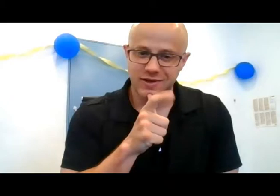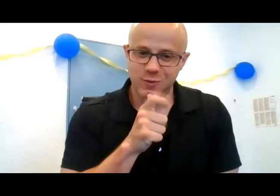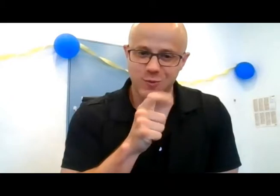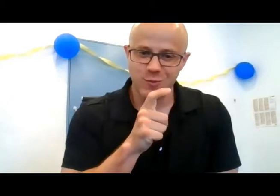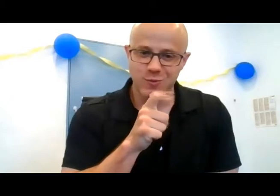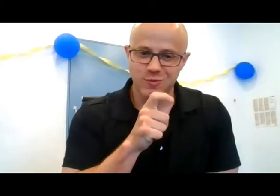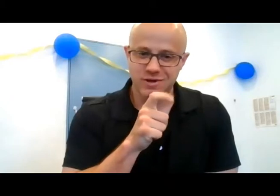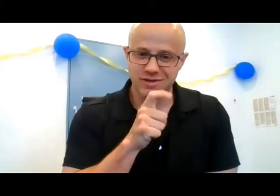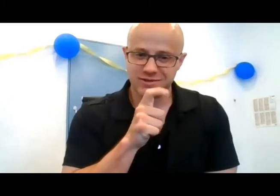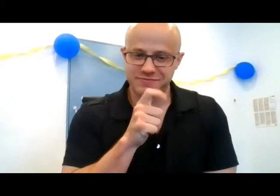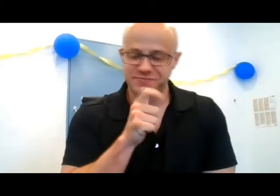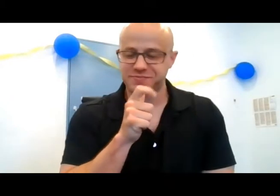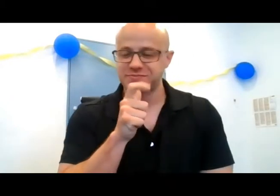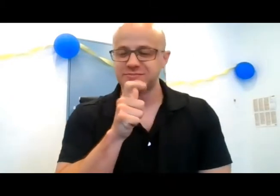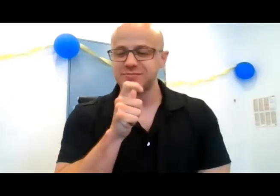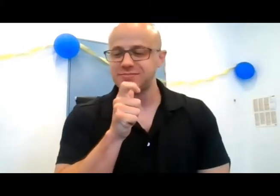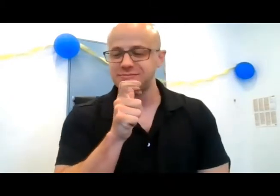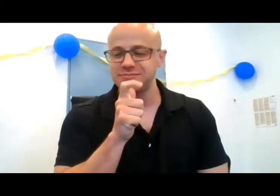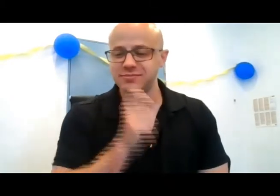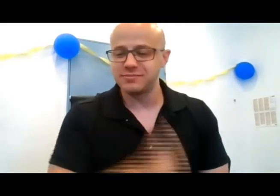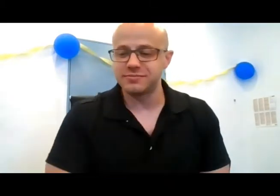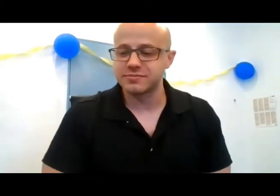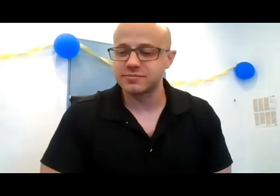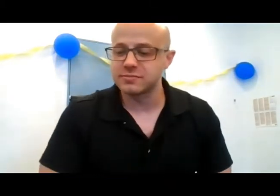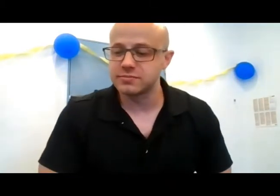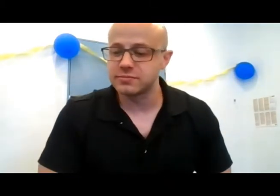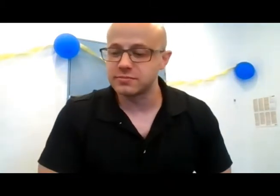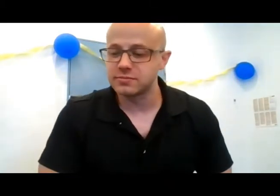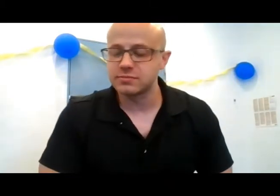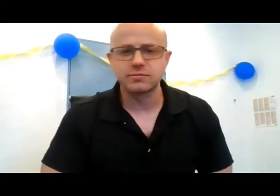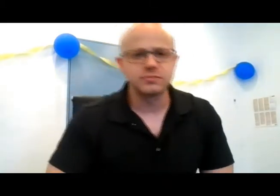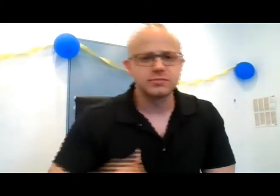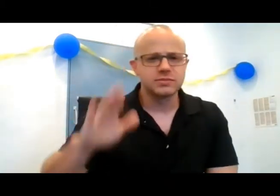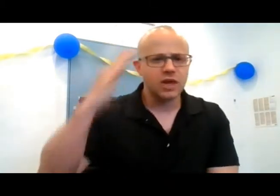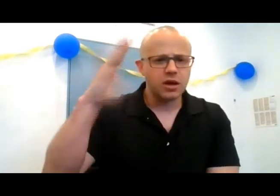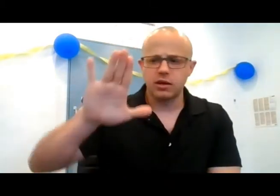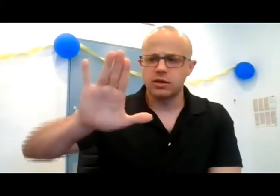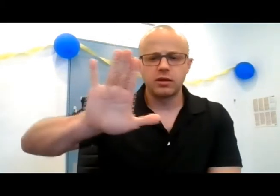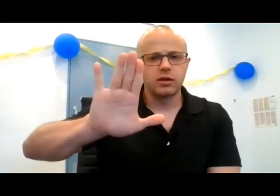here in California, in Los Angeles, we sign it this way, who.